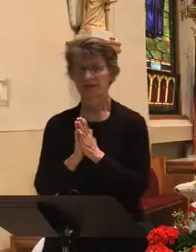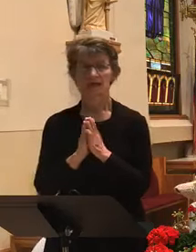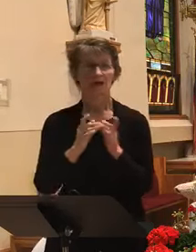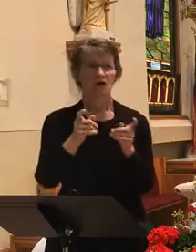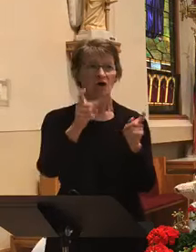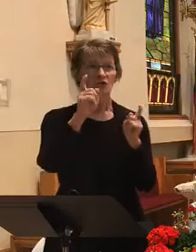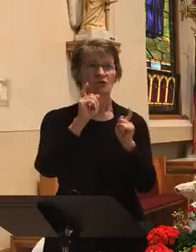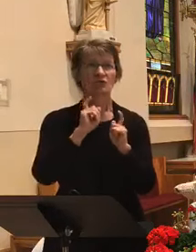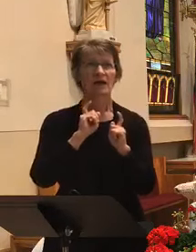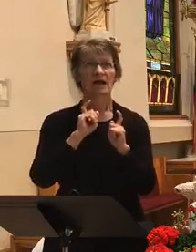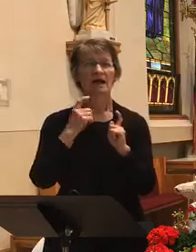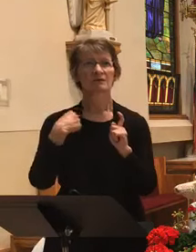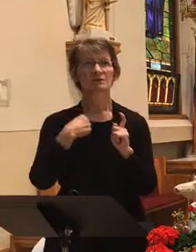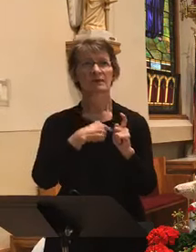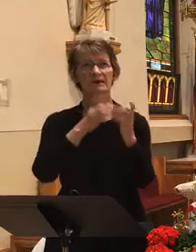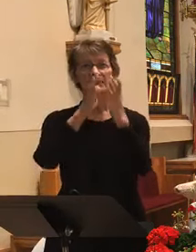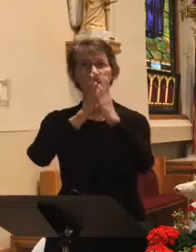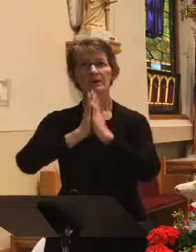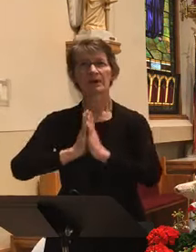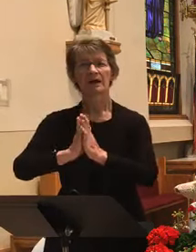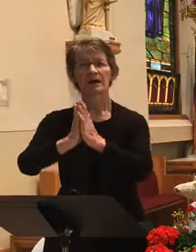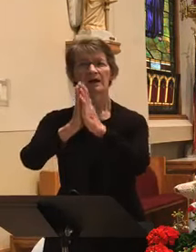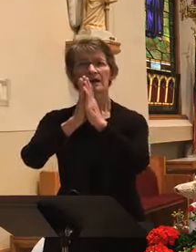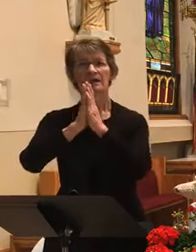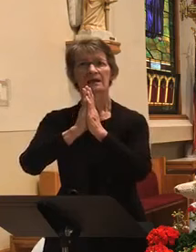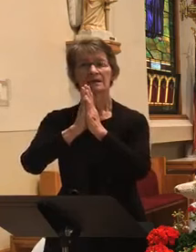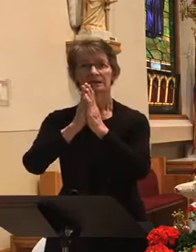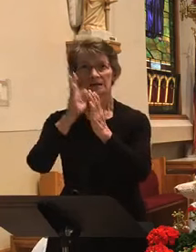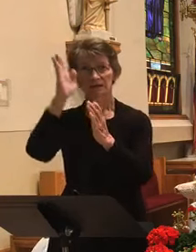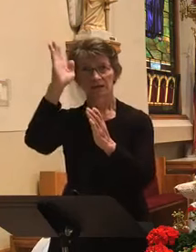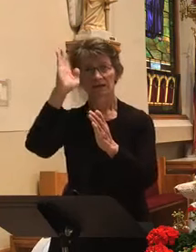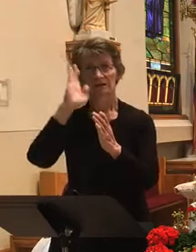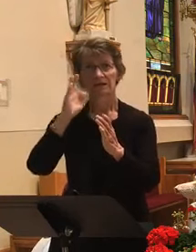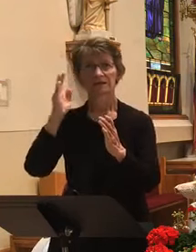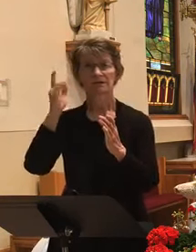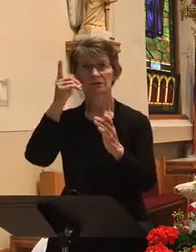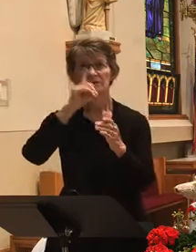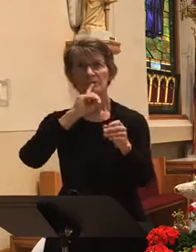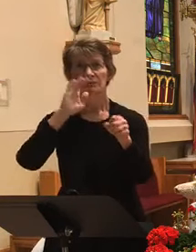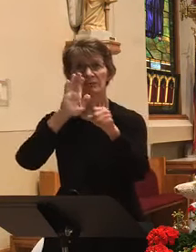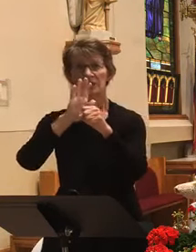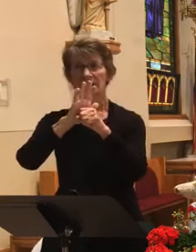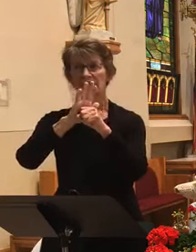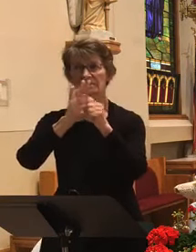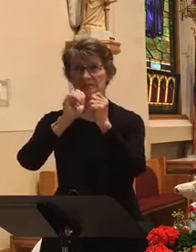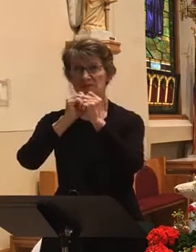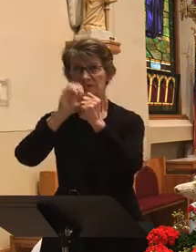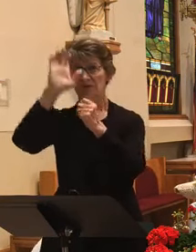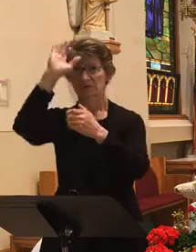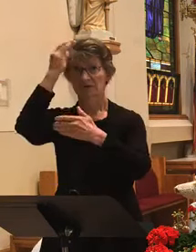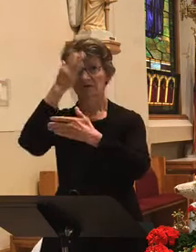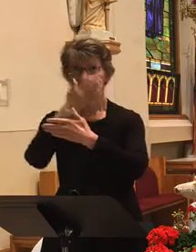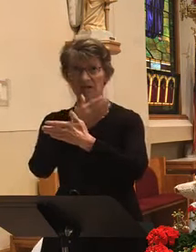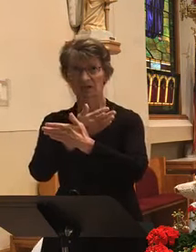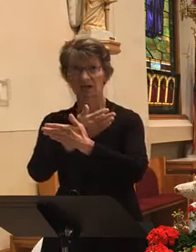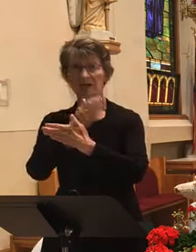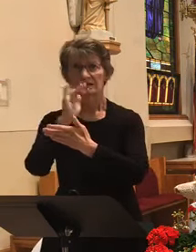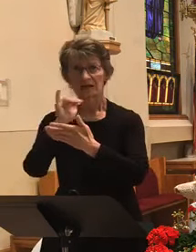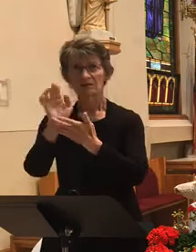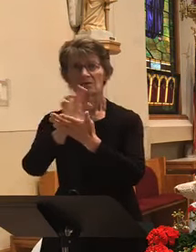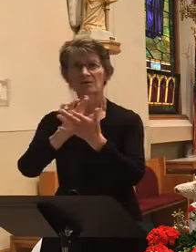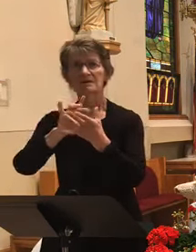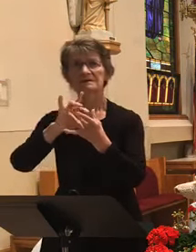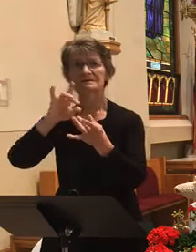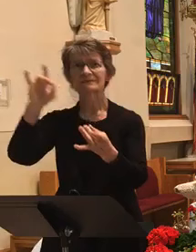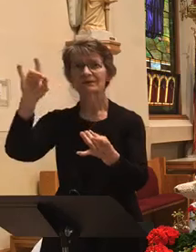Grant, we pray, O Lord God, that as promised by your Son, the Holy Spirit may reveal to